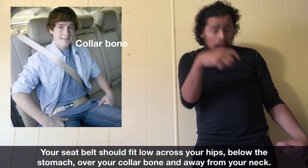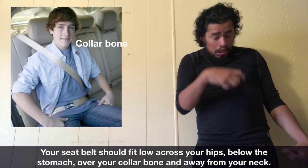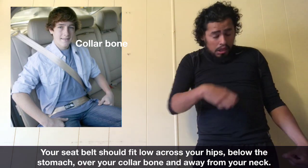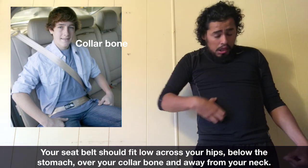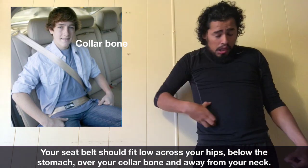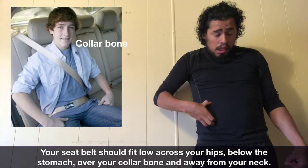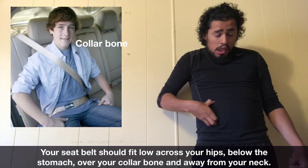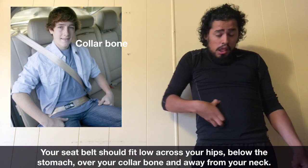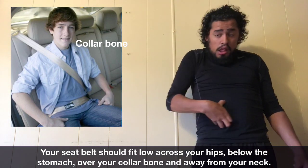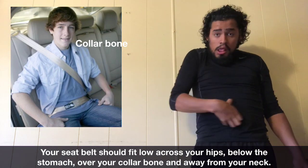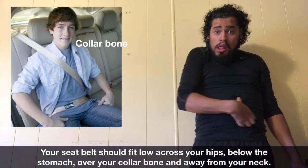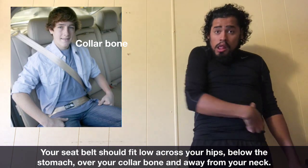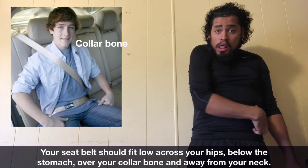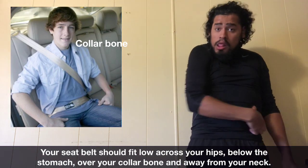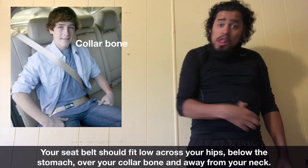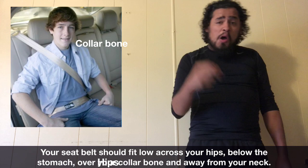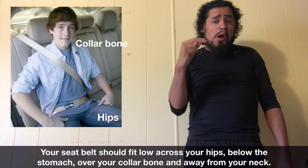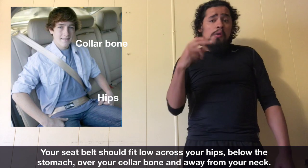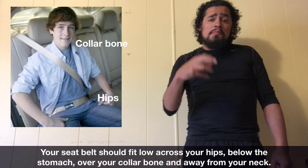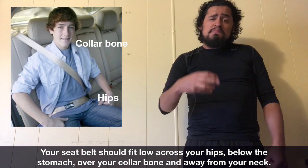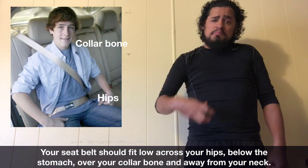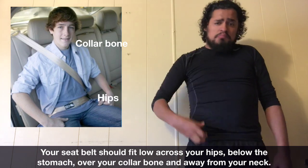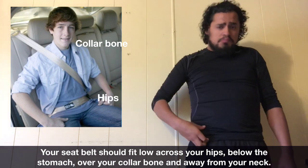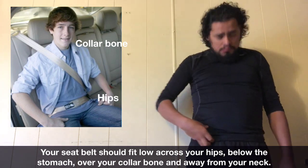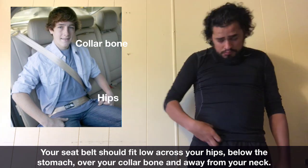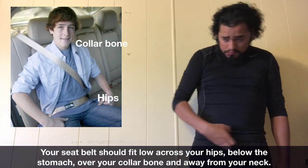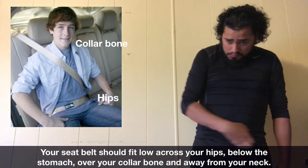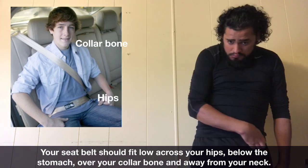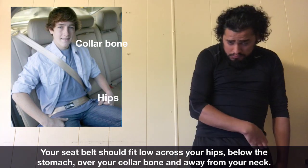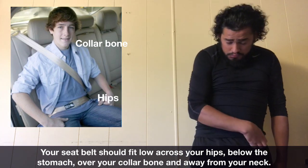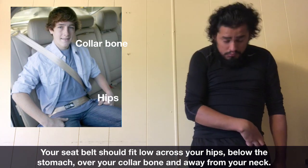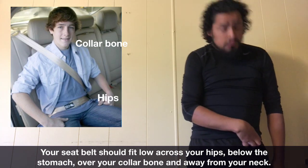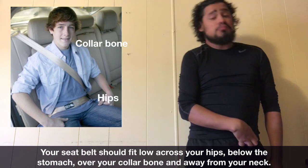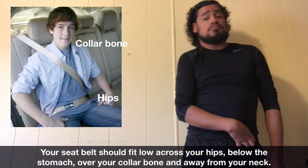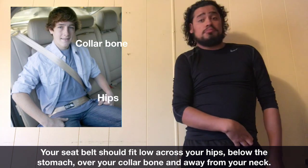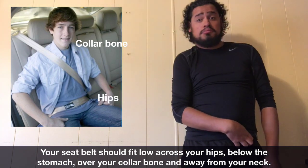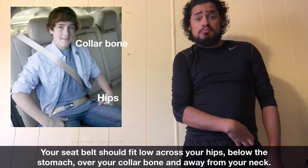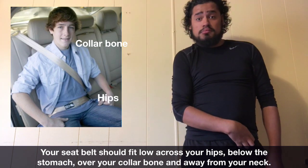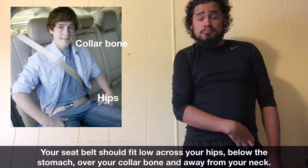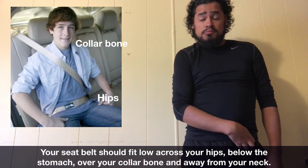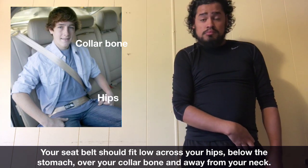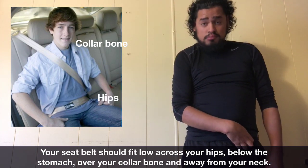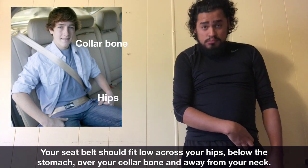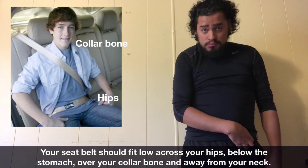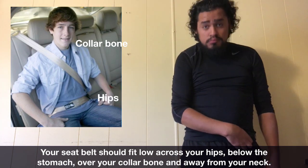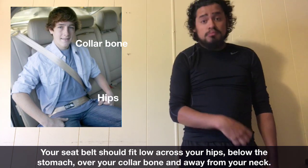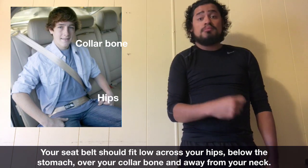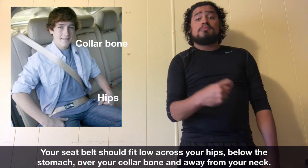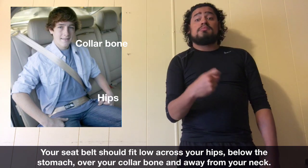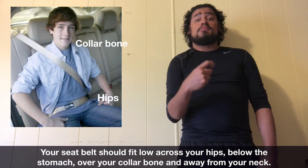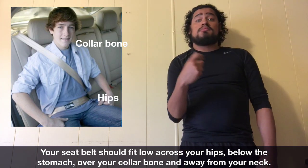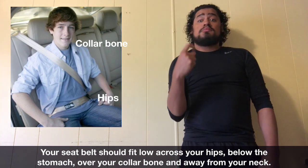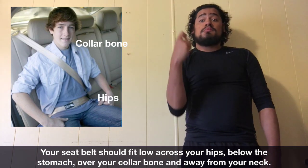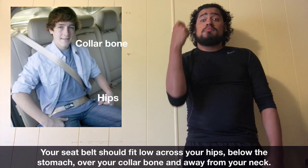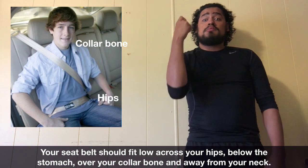Your seatbelt should fit low, across your hips, below the